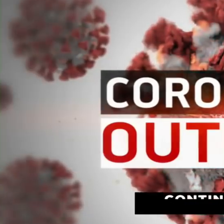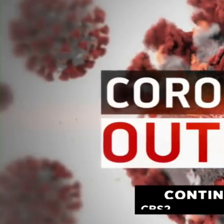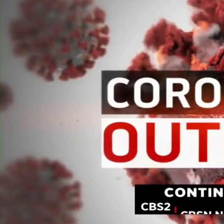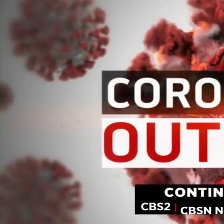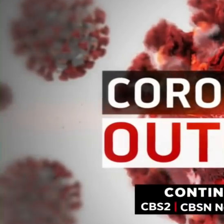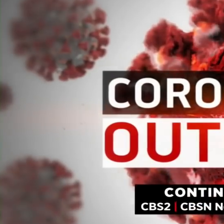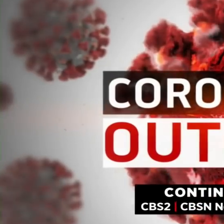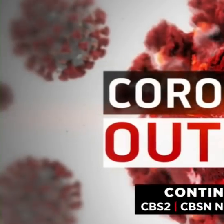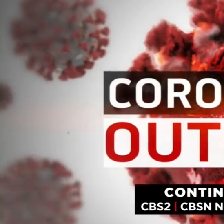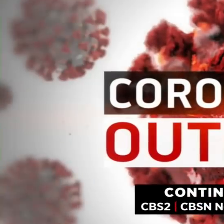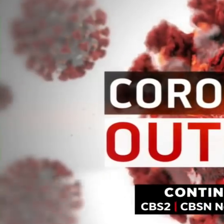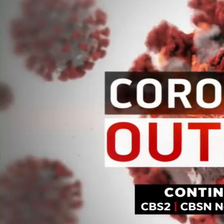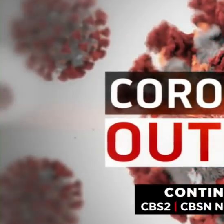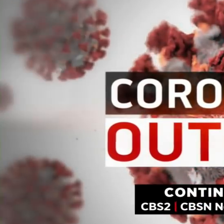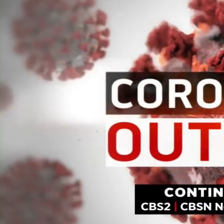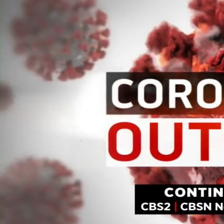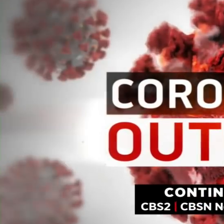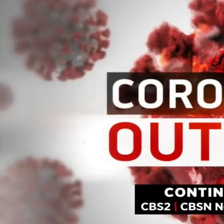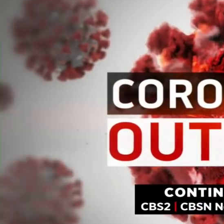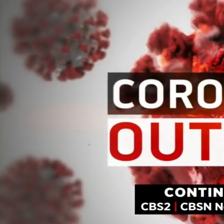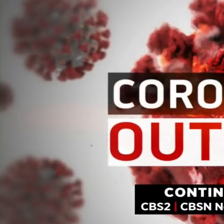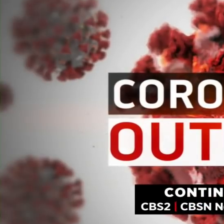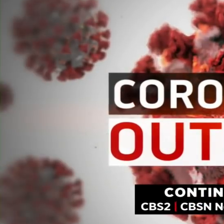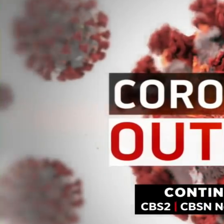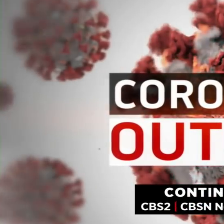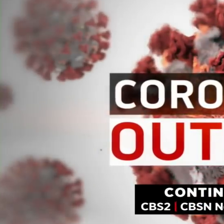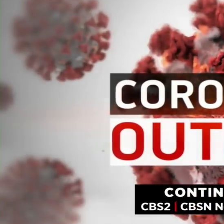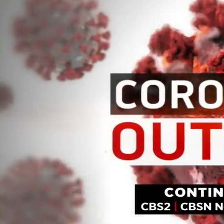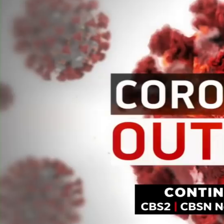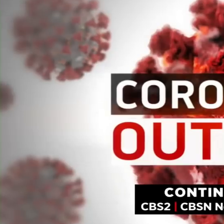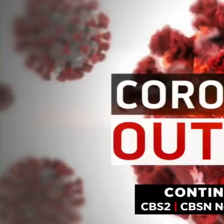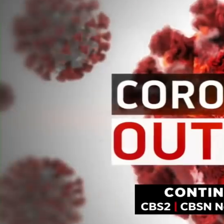here on CBSN New York. But first, we are going to take a quick break, and we'll be right back here.